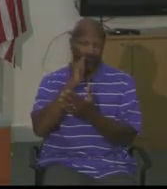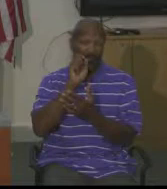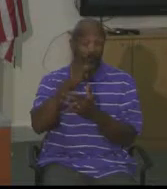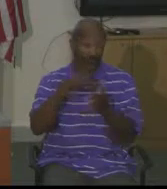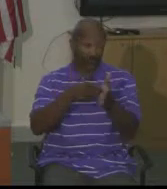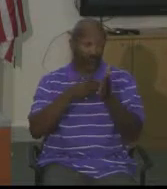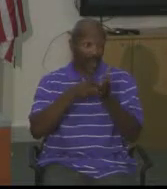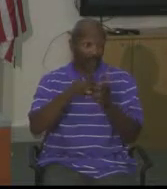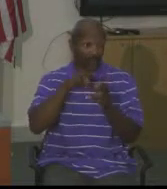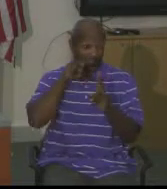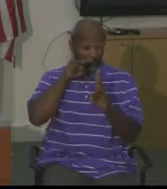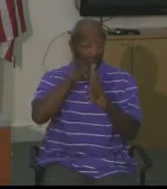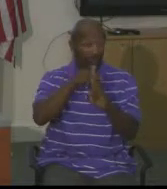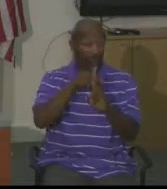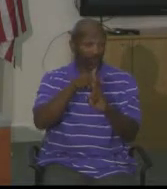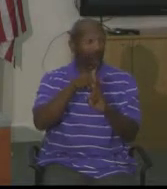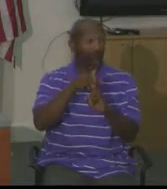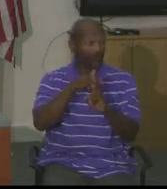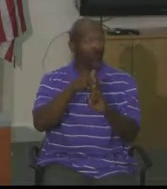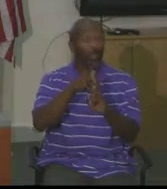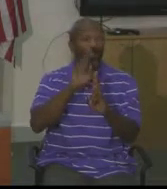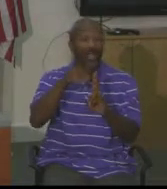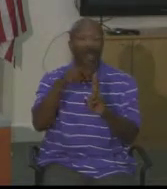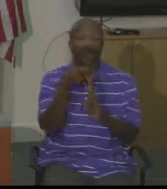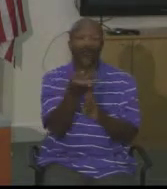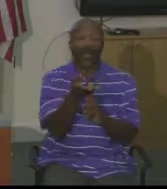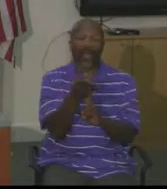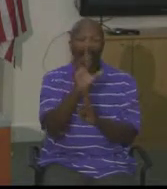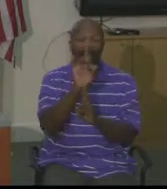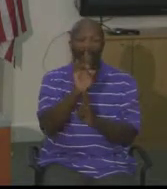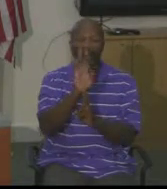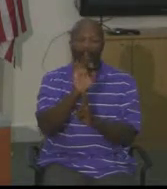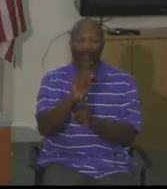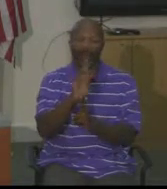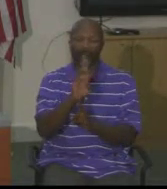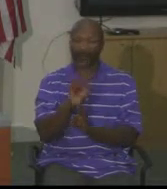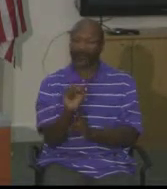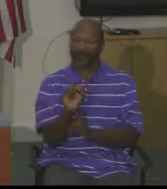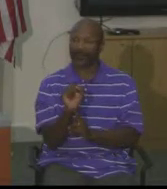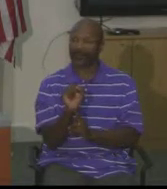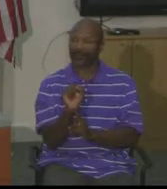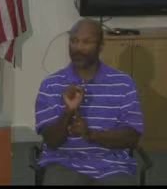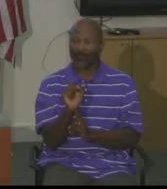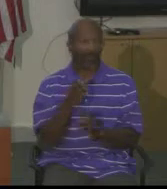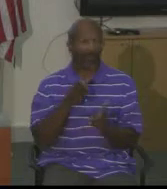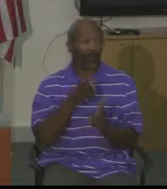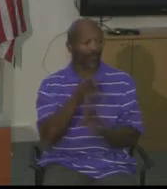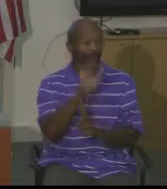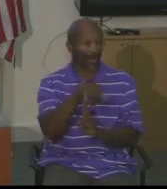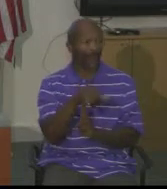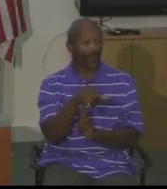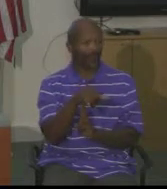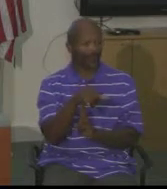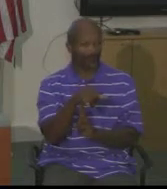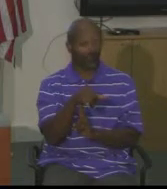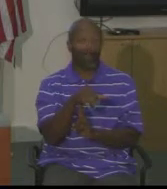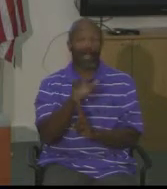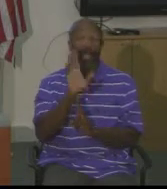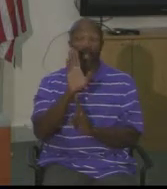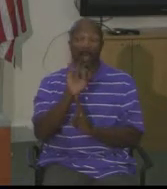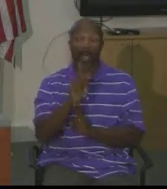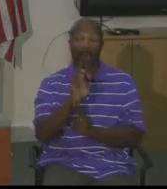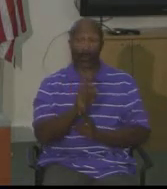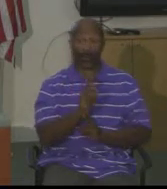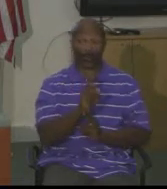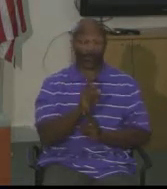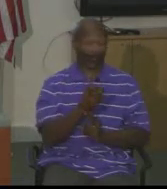mandatory connector was the connector that provided the 8-bit bus. This was backward compatible all